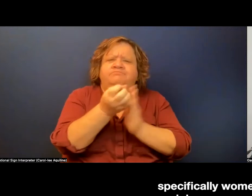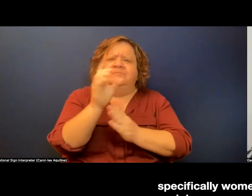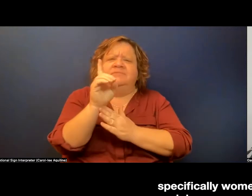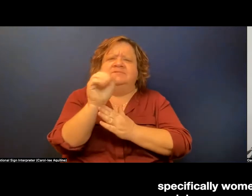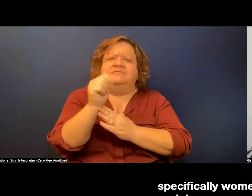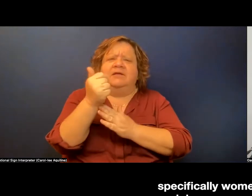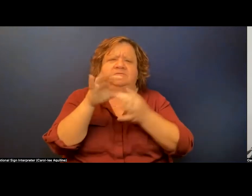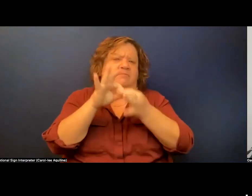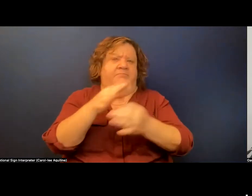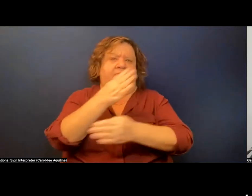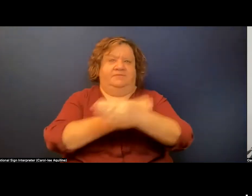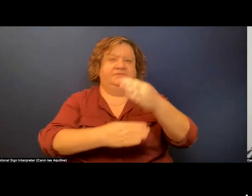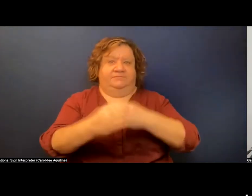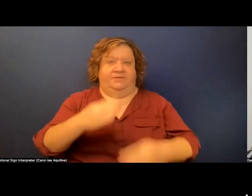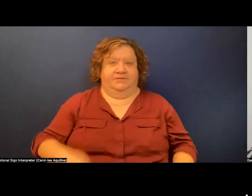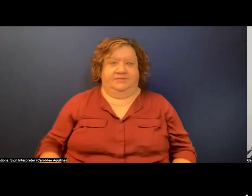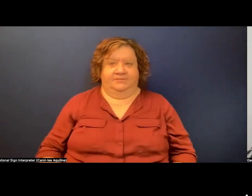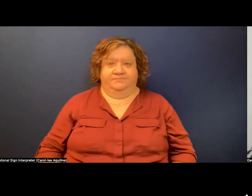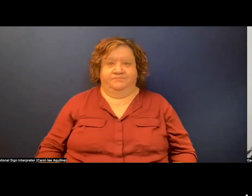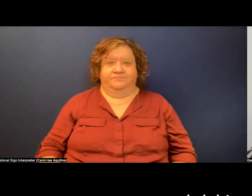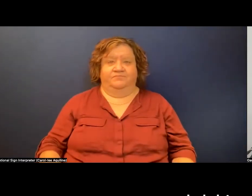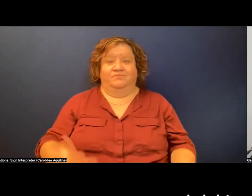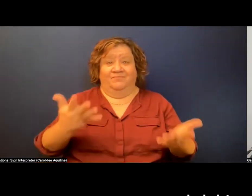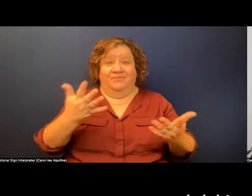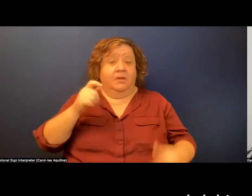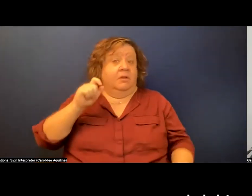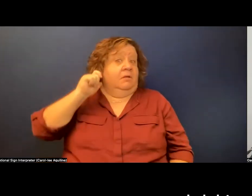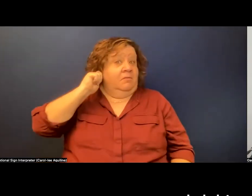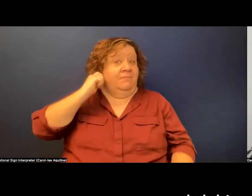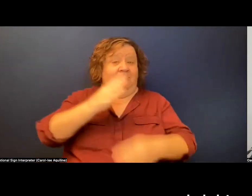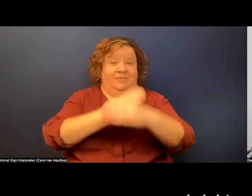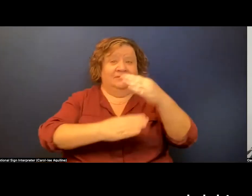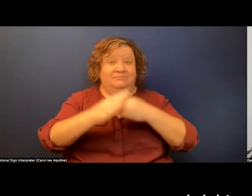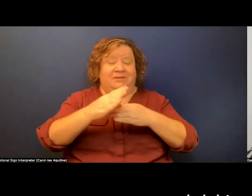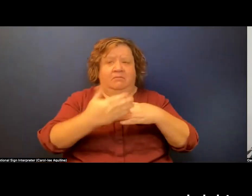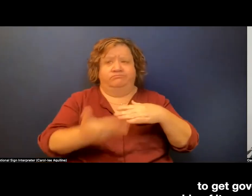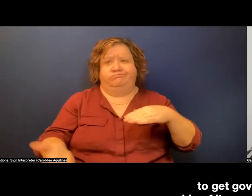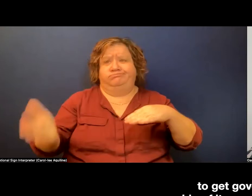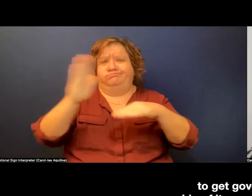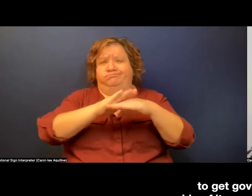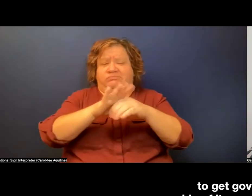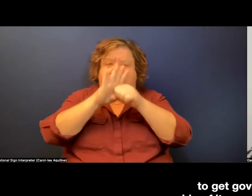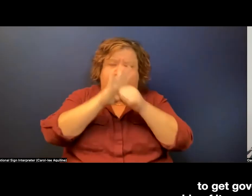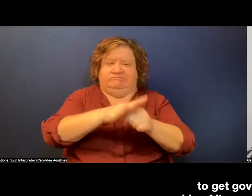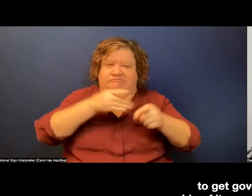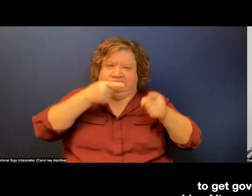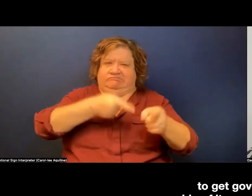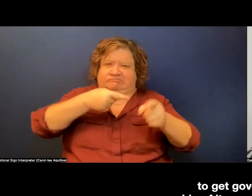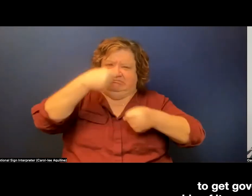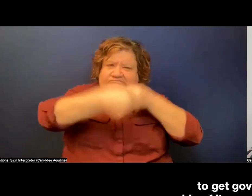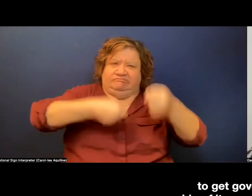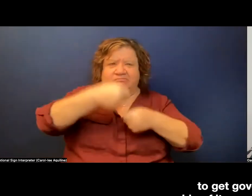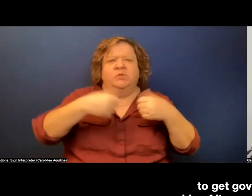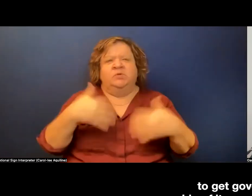compared to others, we lack data on the situation. To get